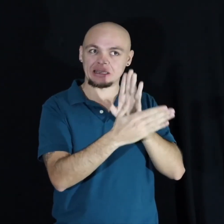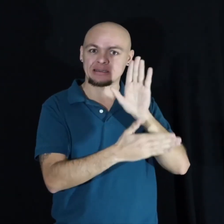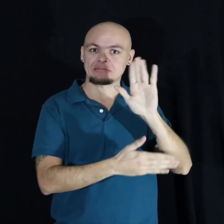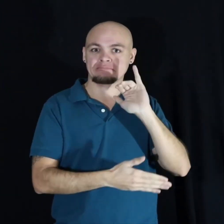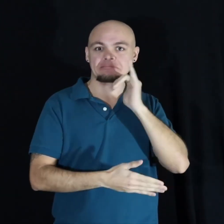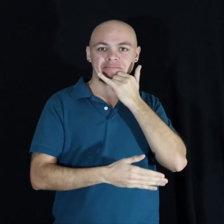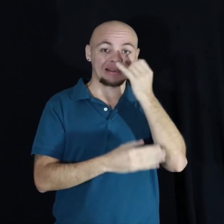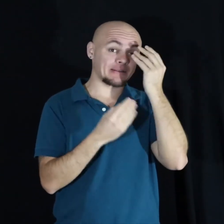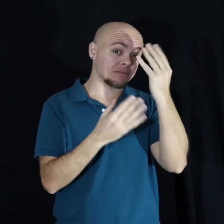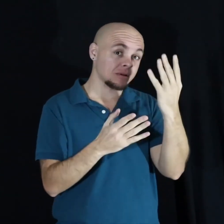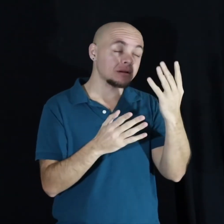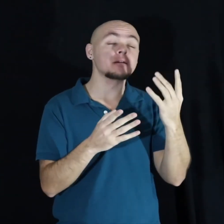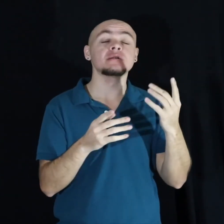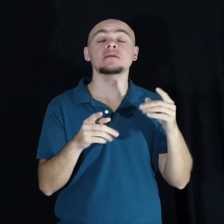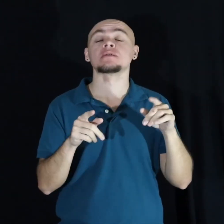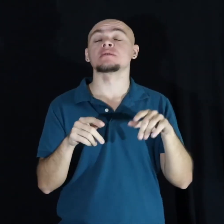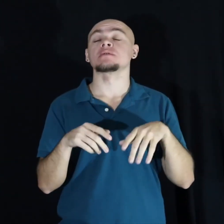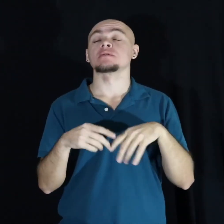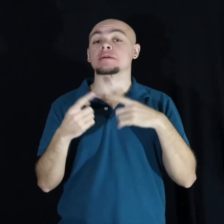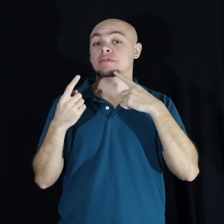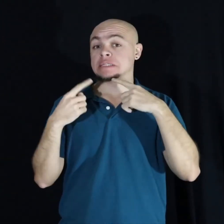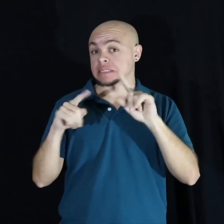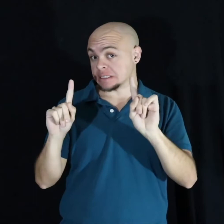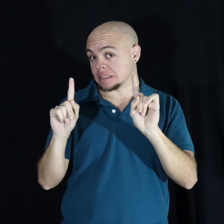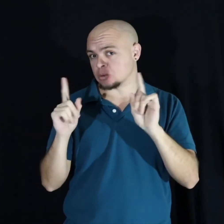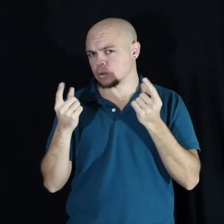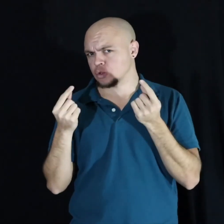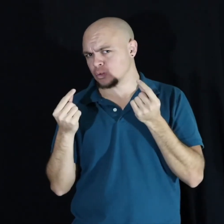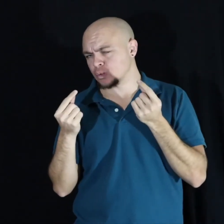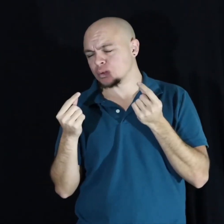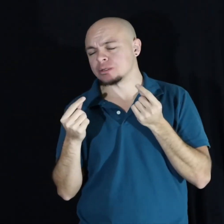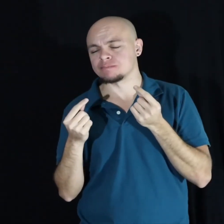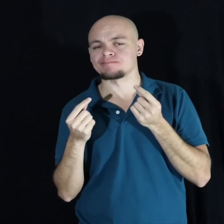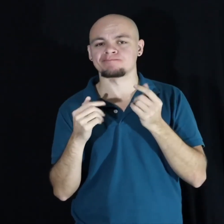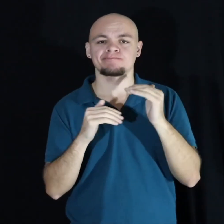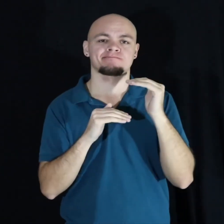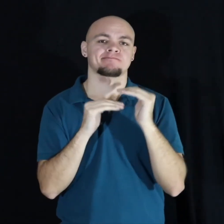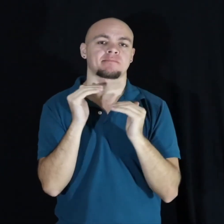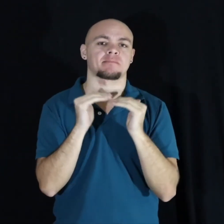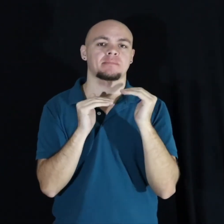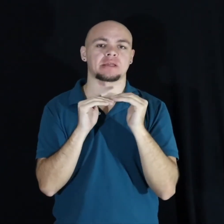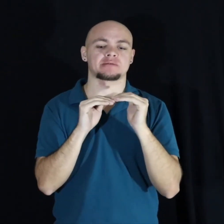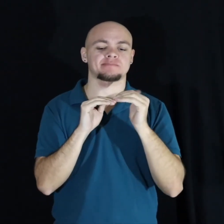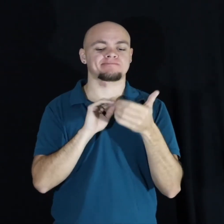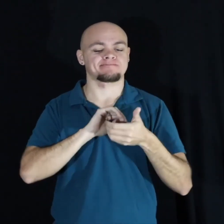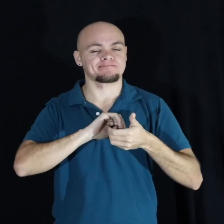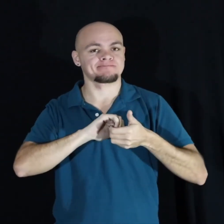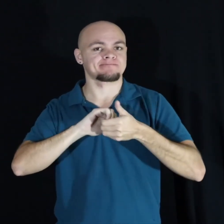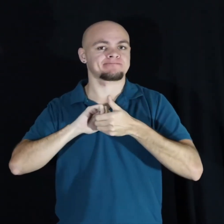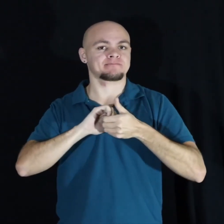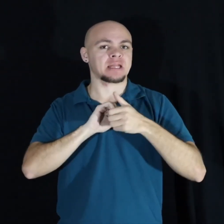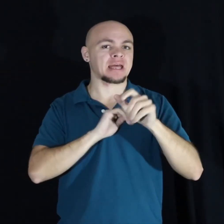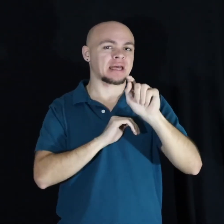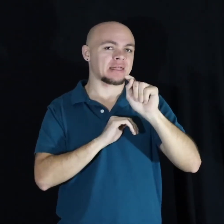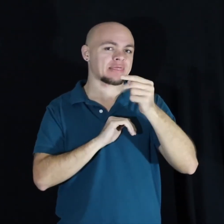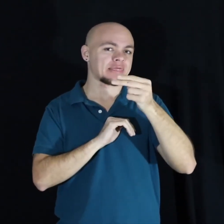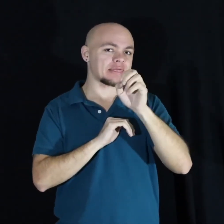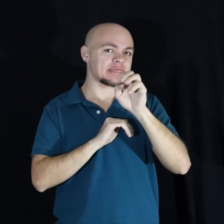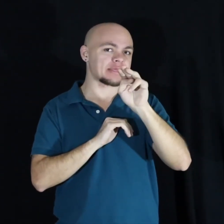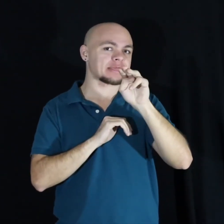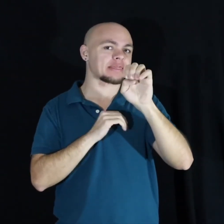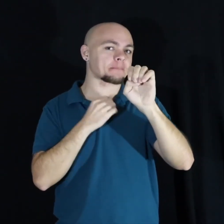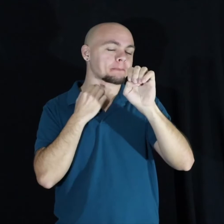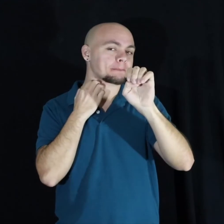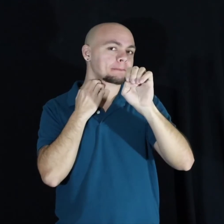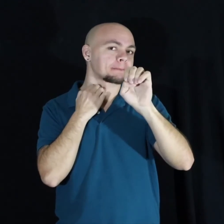I think for us to succeed, we have to build a unifying theme. Because after